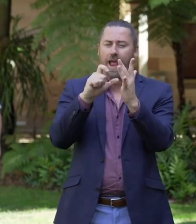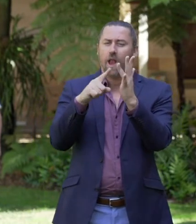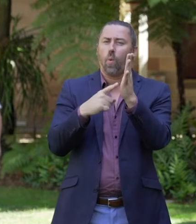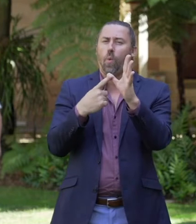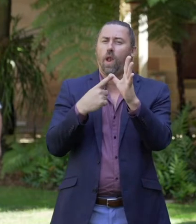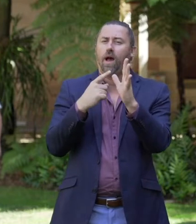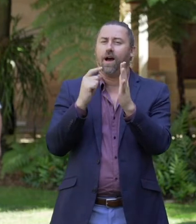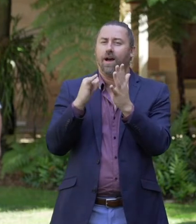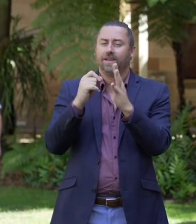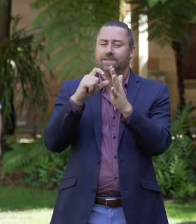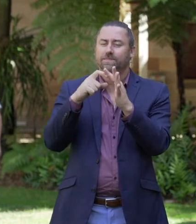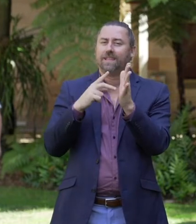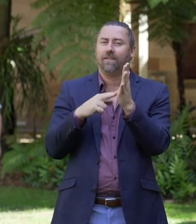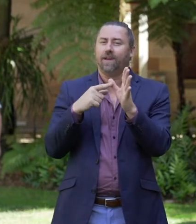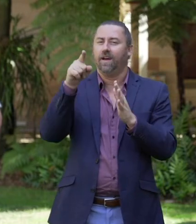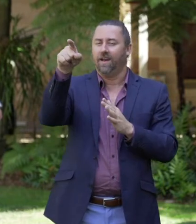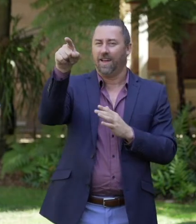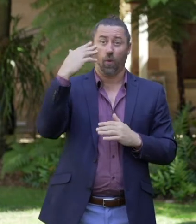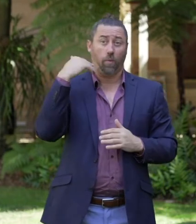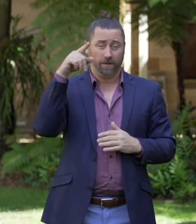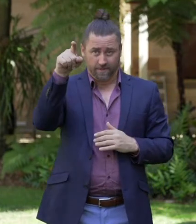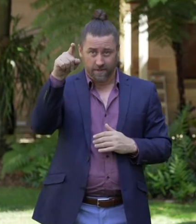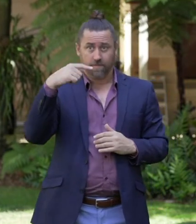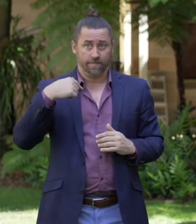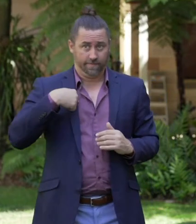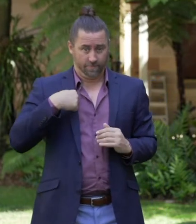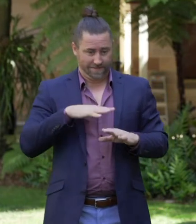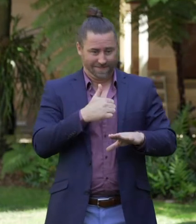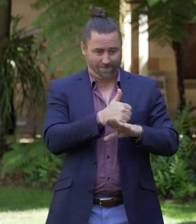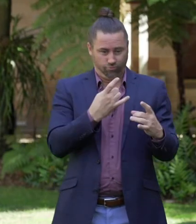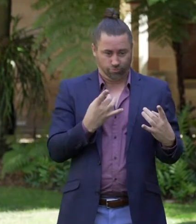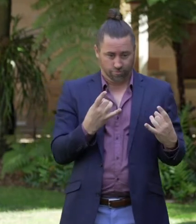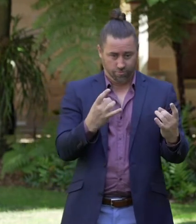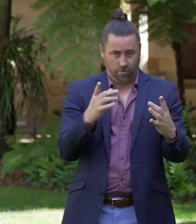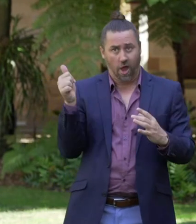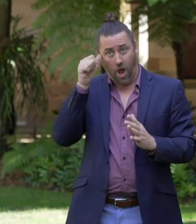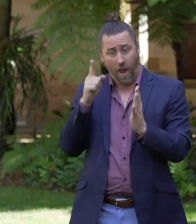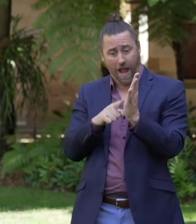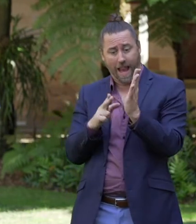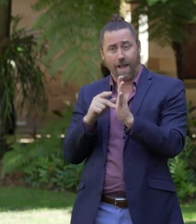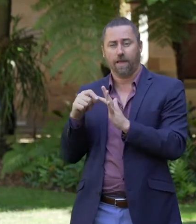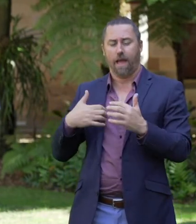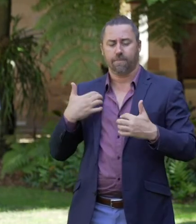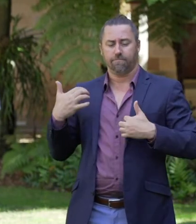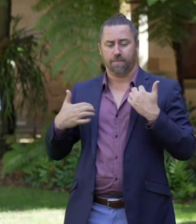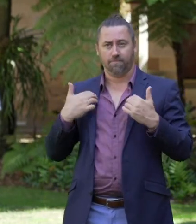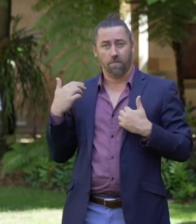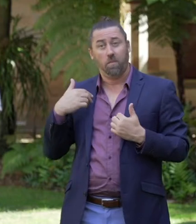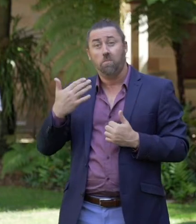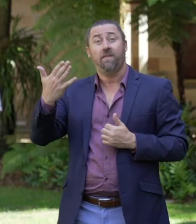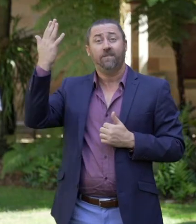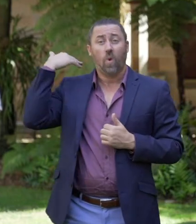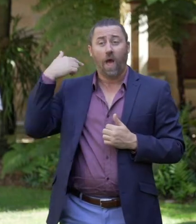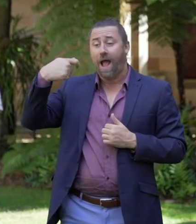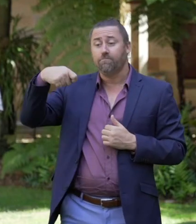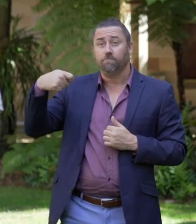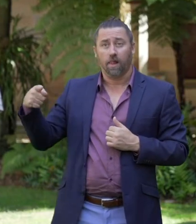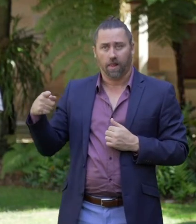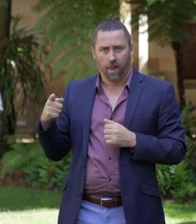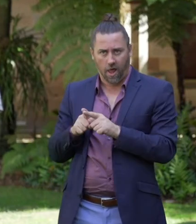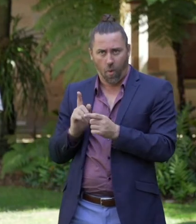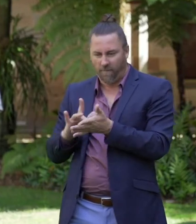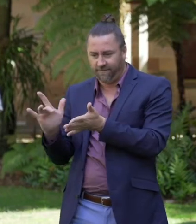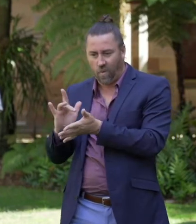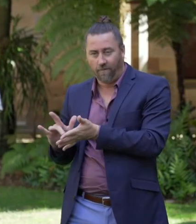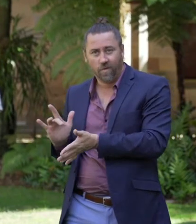fought against by the LNP. Now, I want to assure Queenslanders that I have been listening and